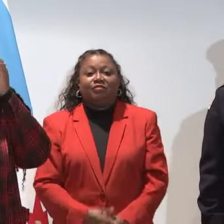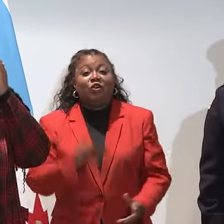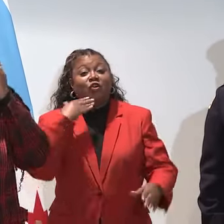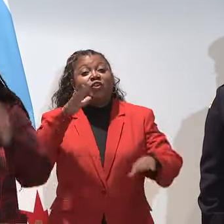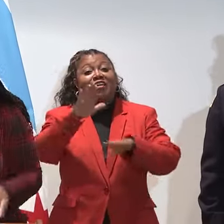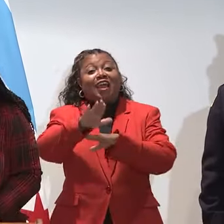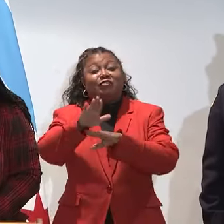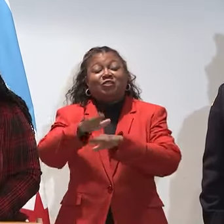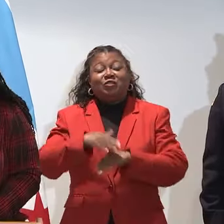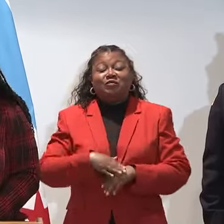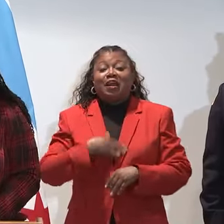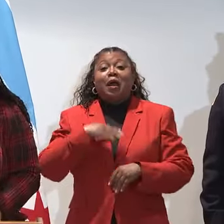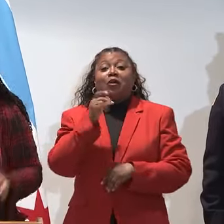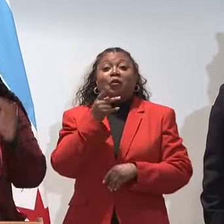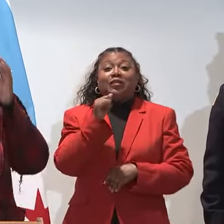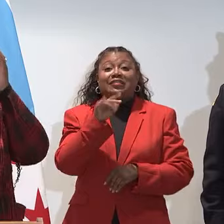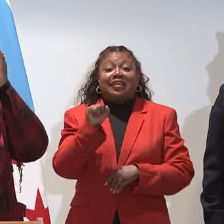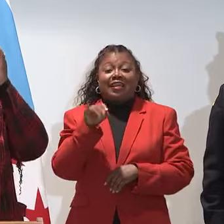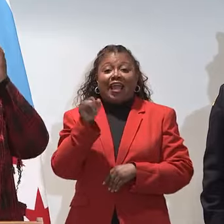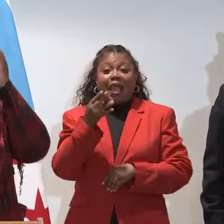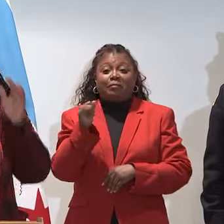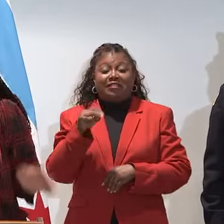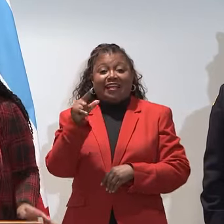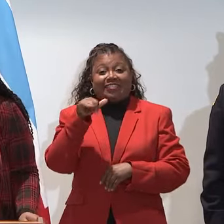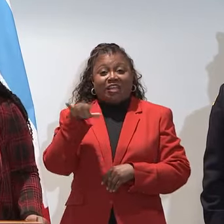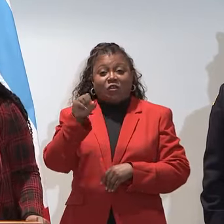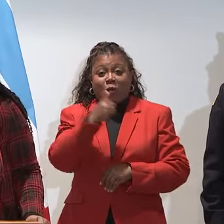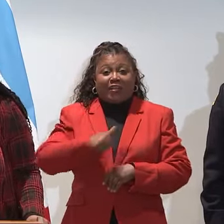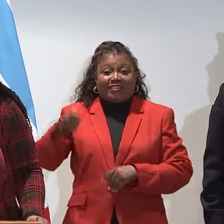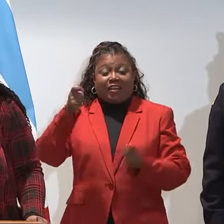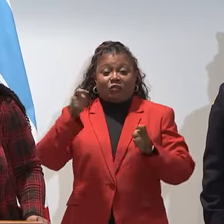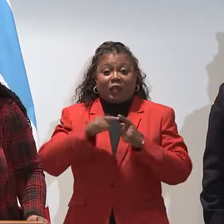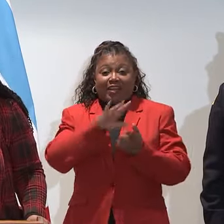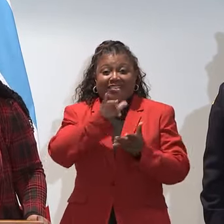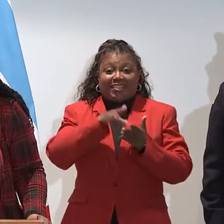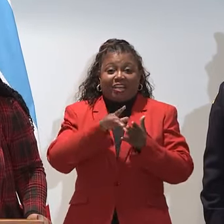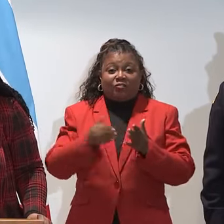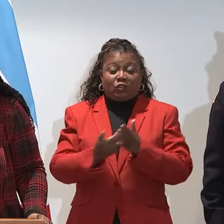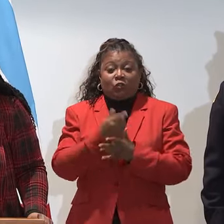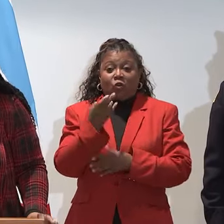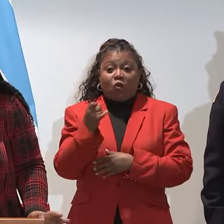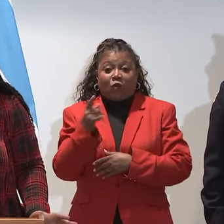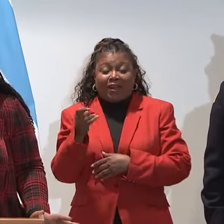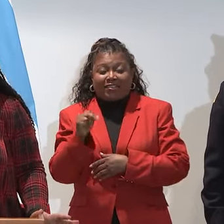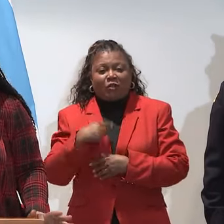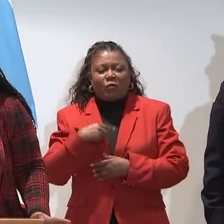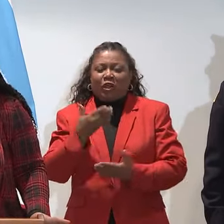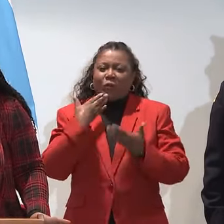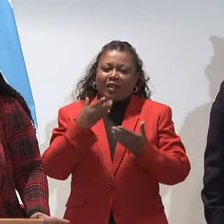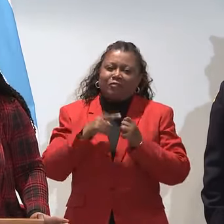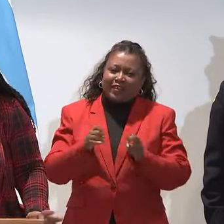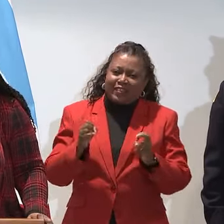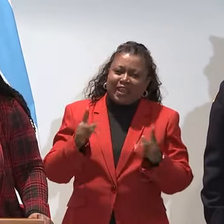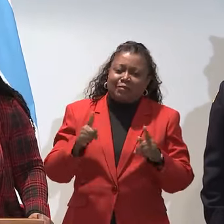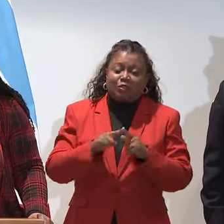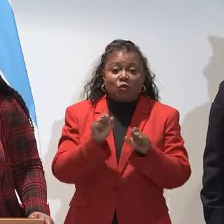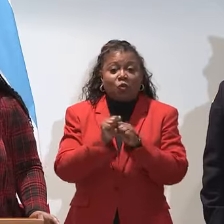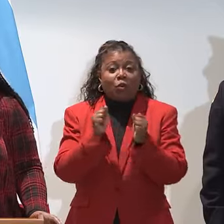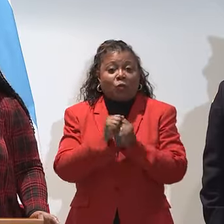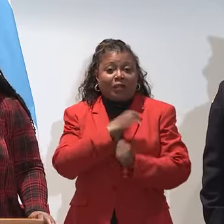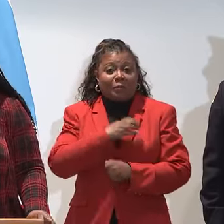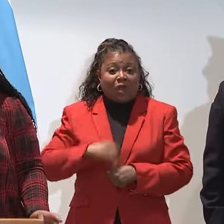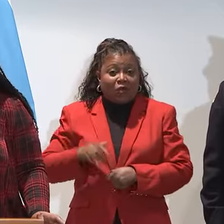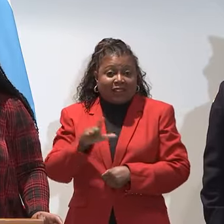Good afternoon. I'm Krista Hamilton. I am the CEO and Executive Director of Centers for New Horizons. We are grateful for the opportunity to work with